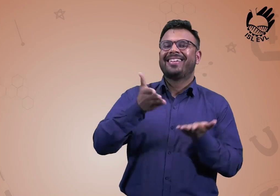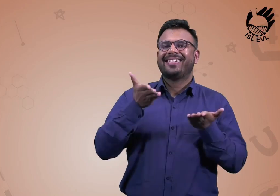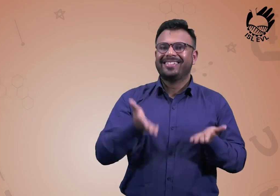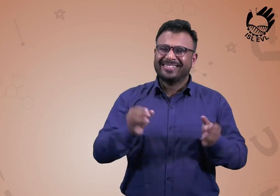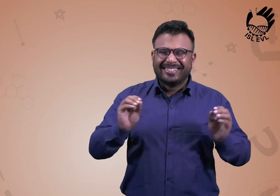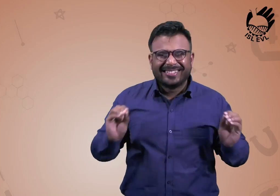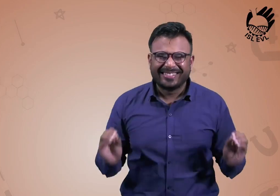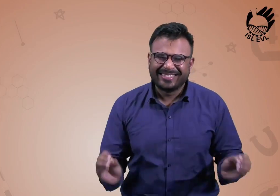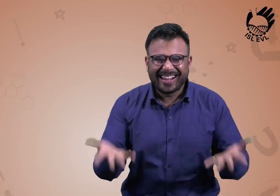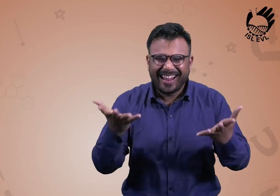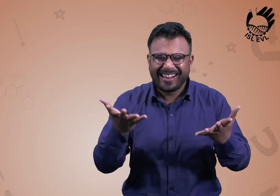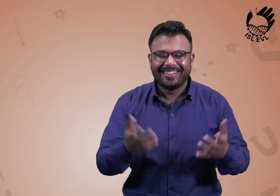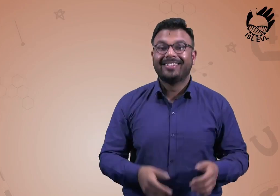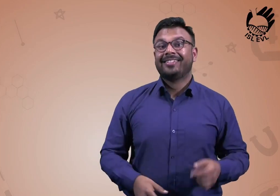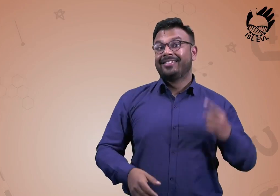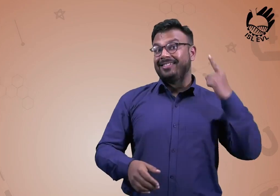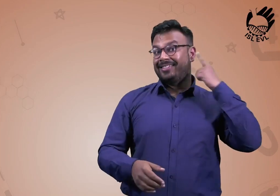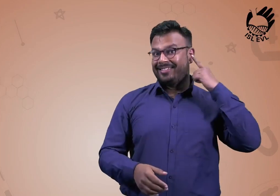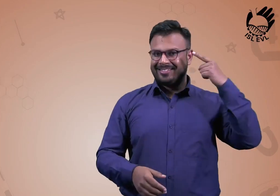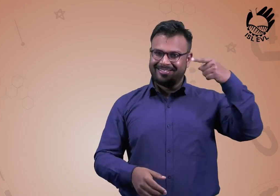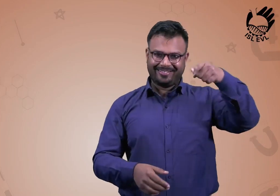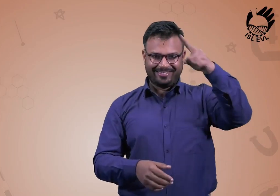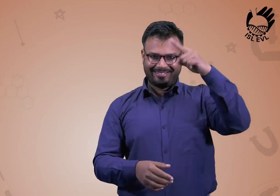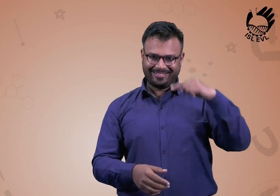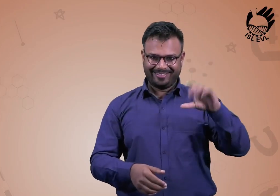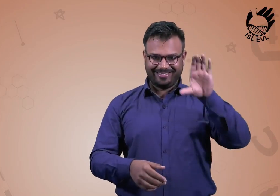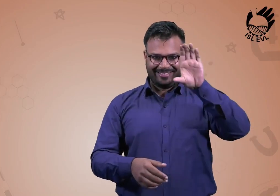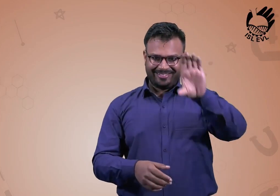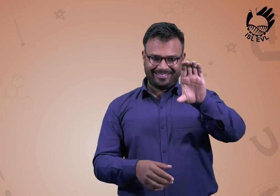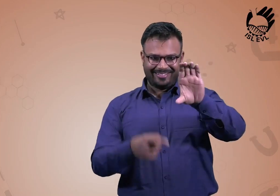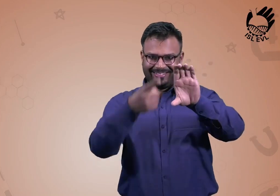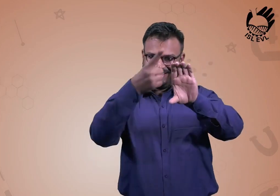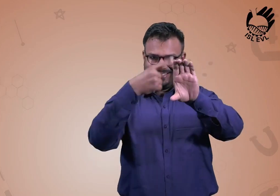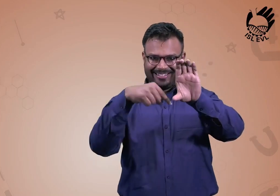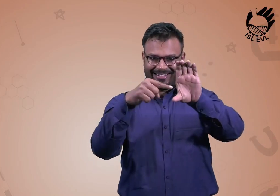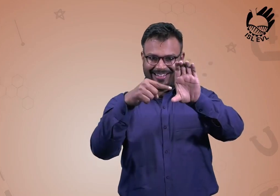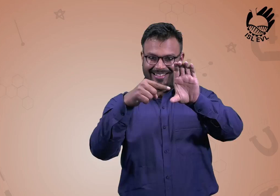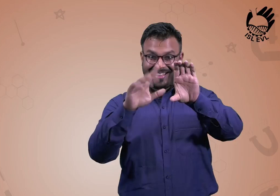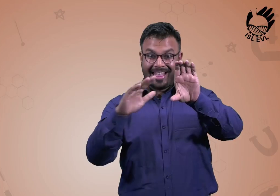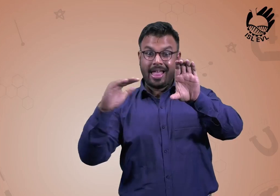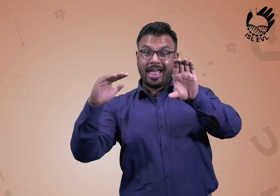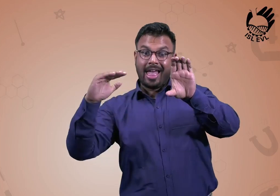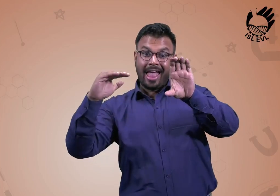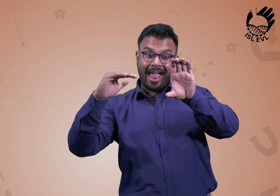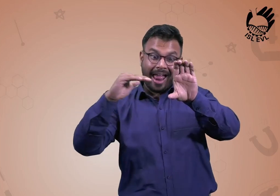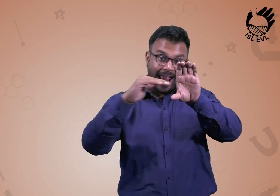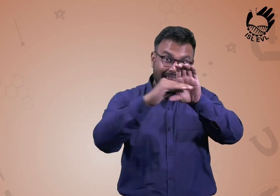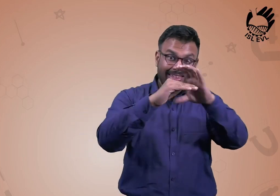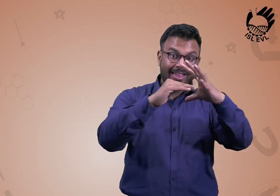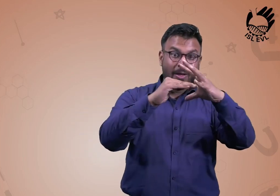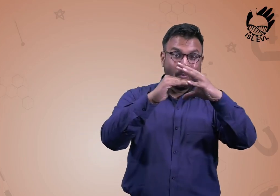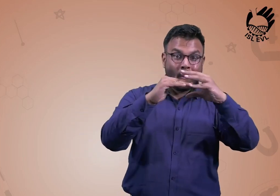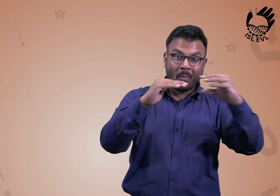We understood the pinna and the ear canal which form the outer ear. Hope it's clear.